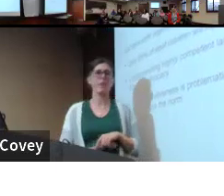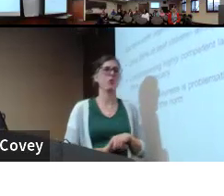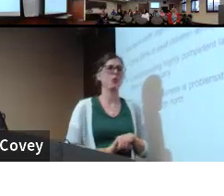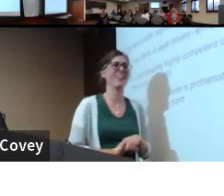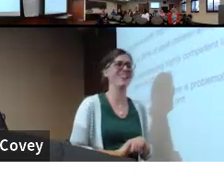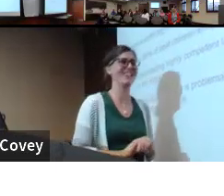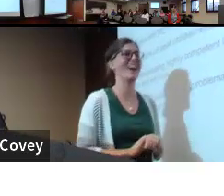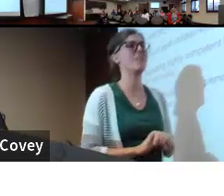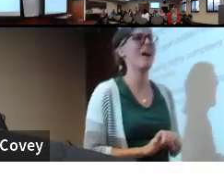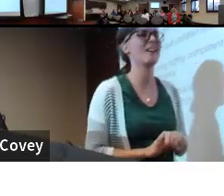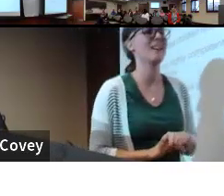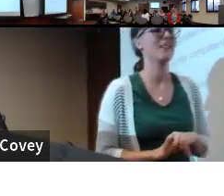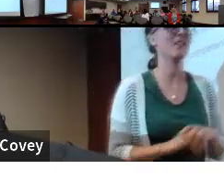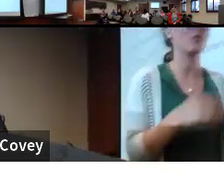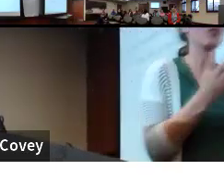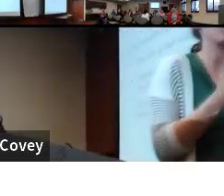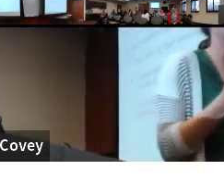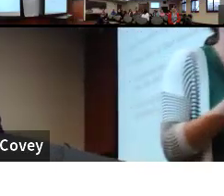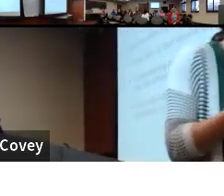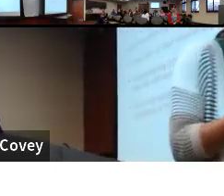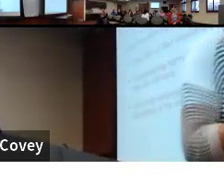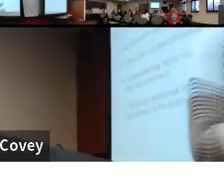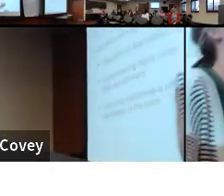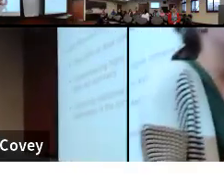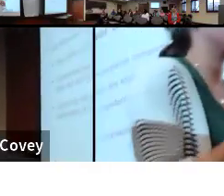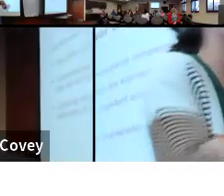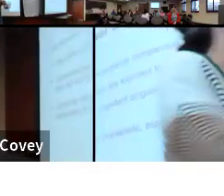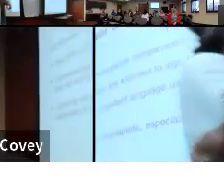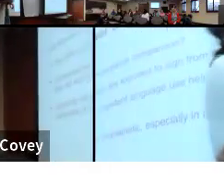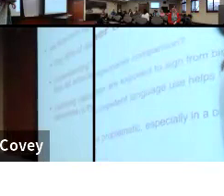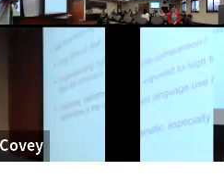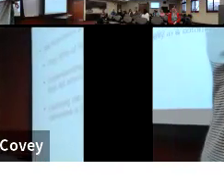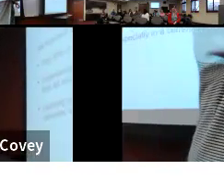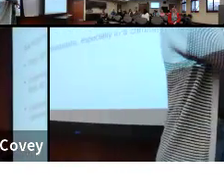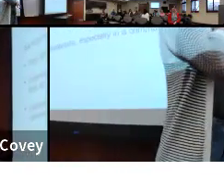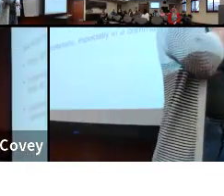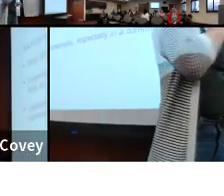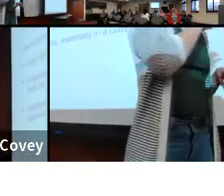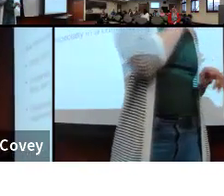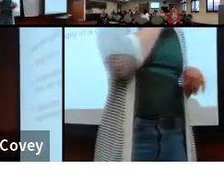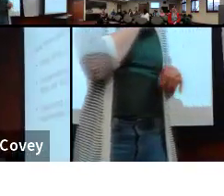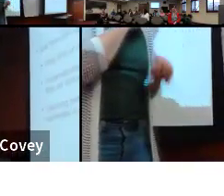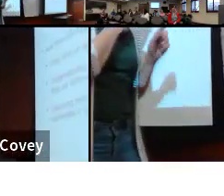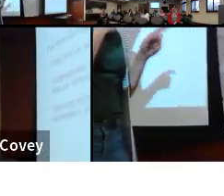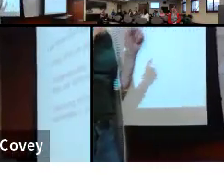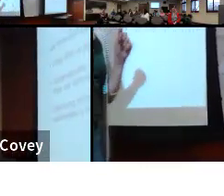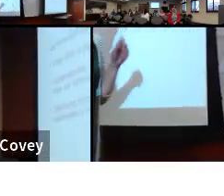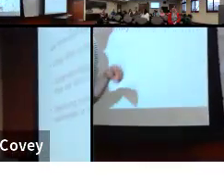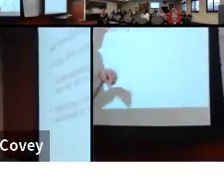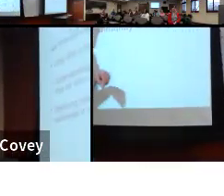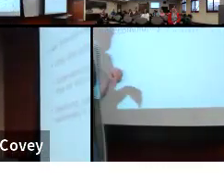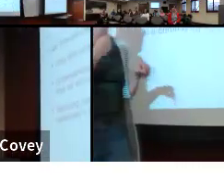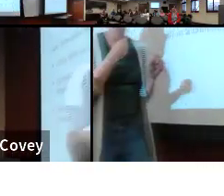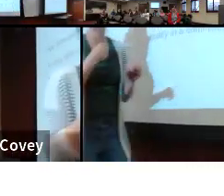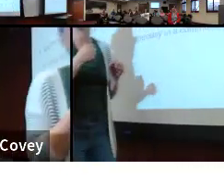now we come to tie back this question of this case study to the beginning of the talk. So is it reasonable to compare these